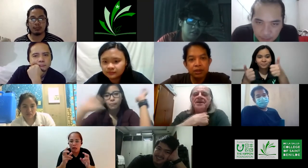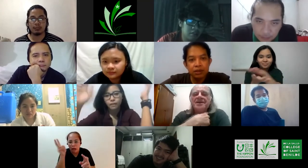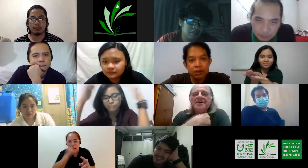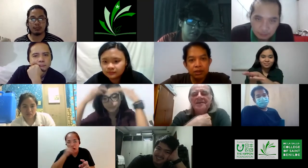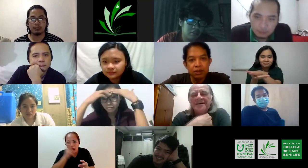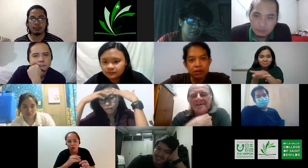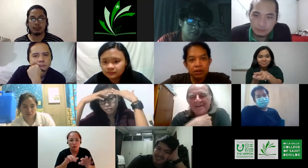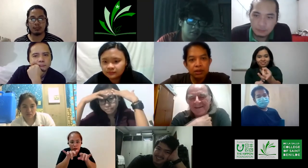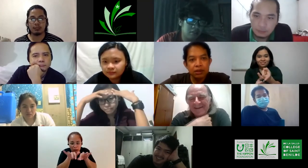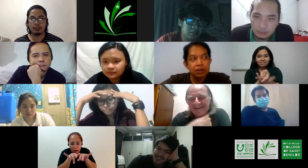typing,